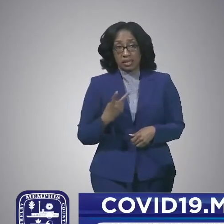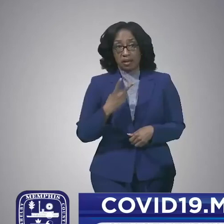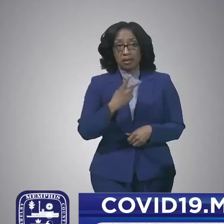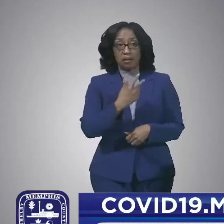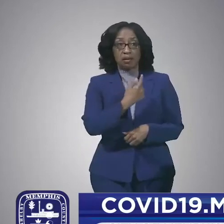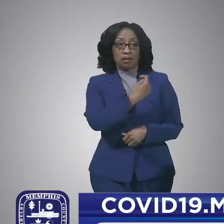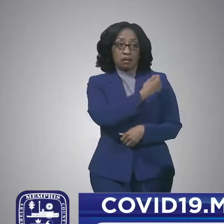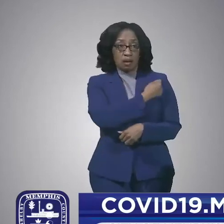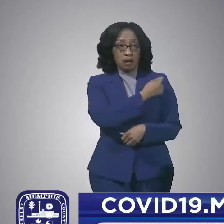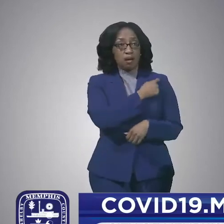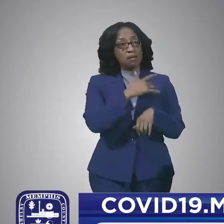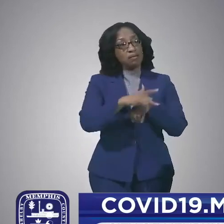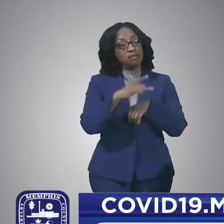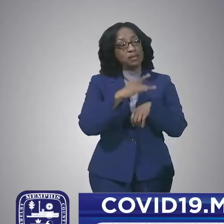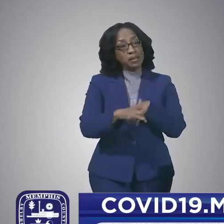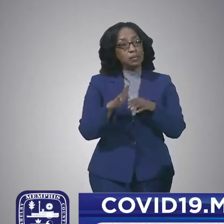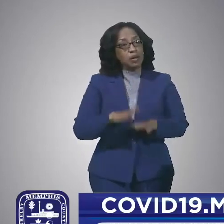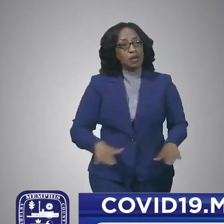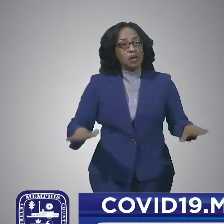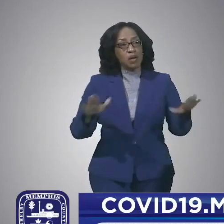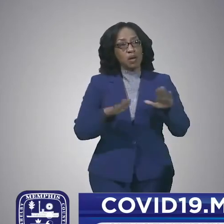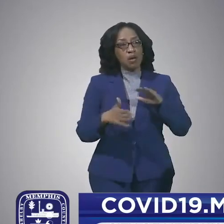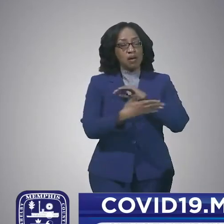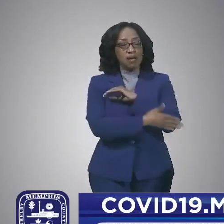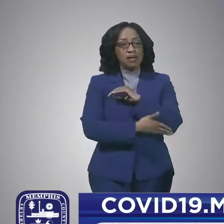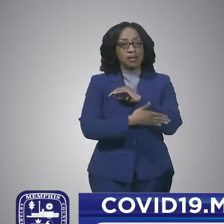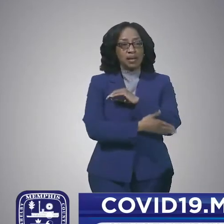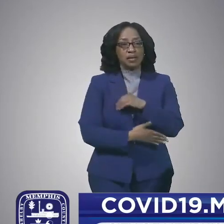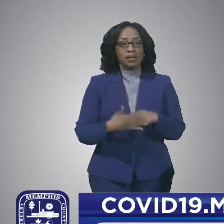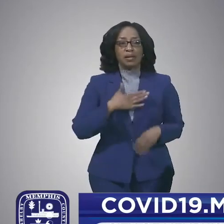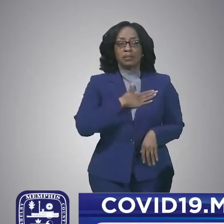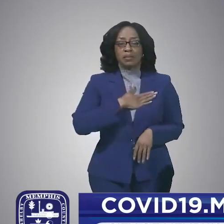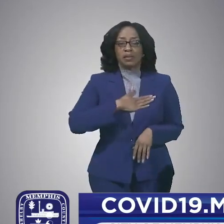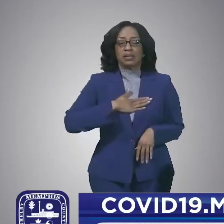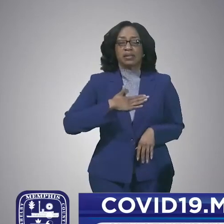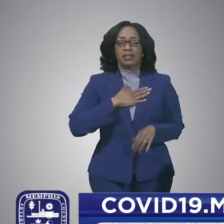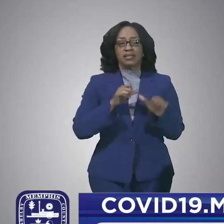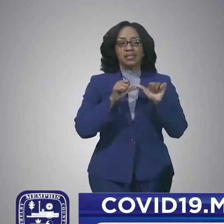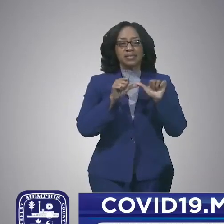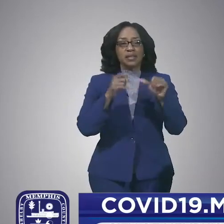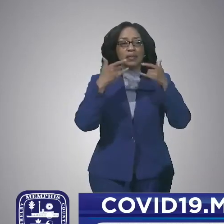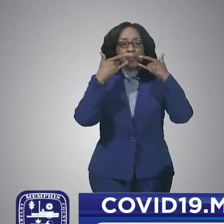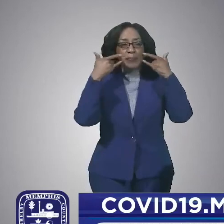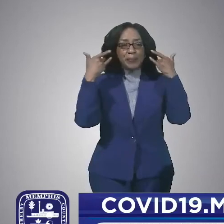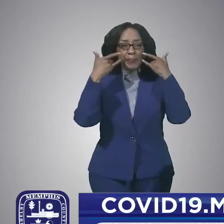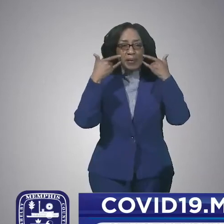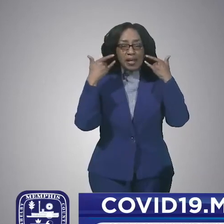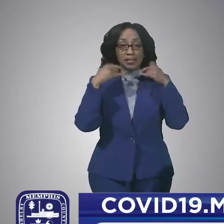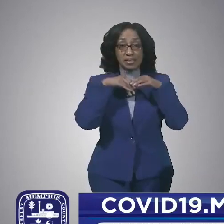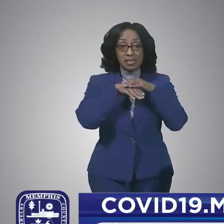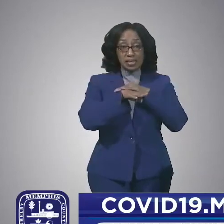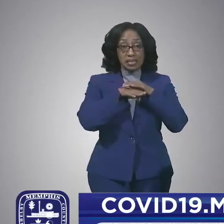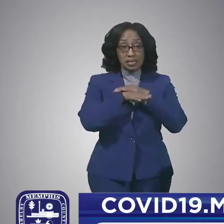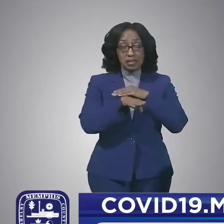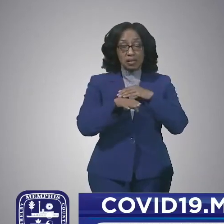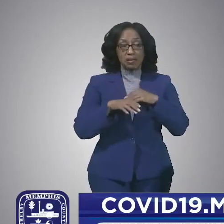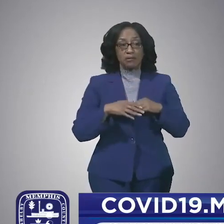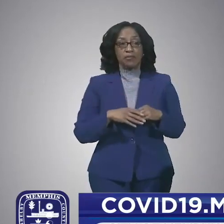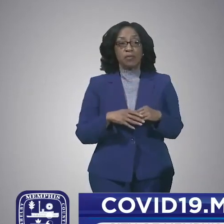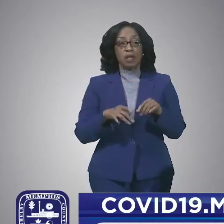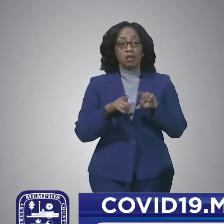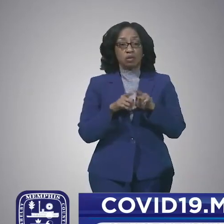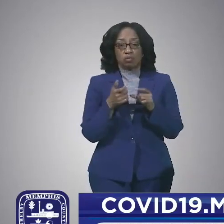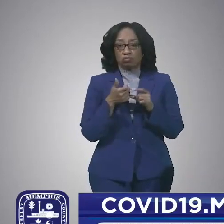are widely available across the county. And please continue to wear your mask in indoor public spaces and